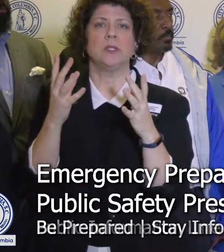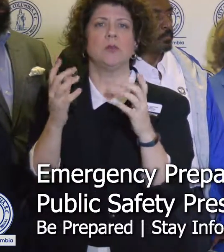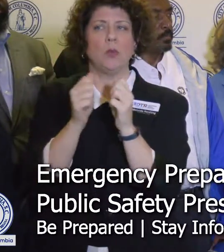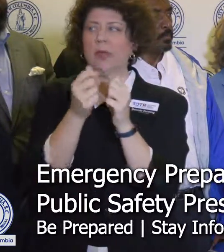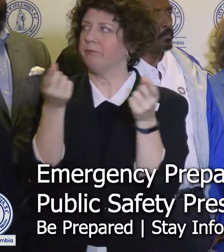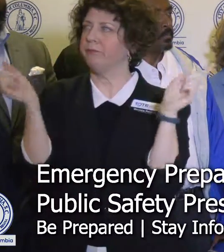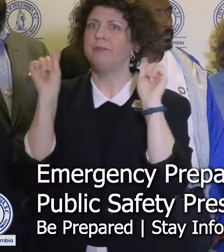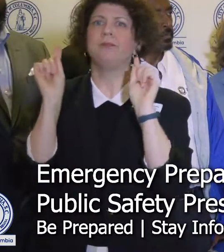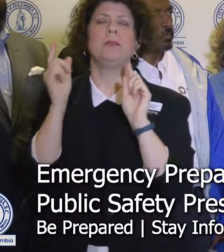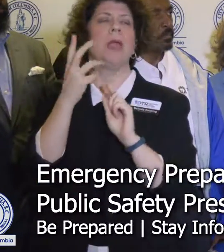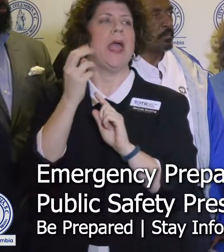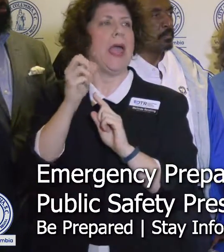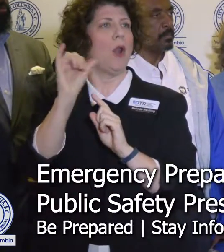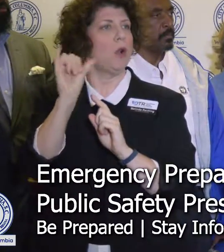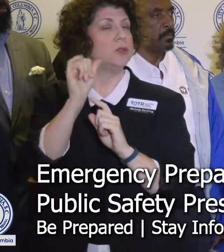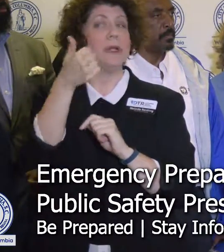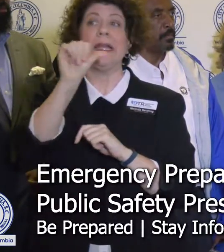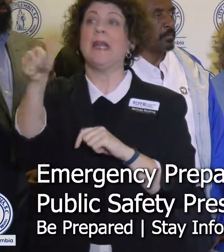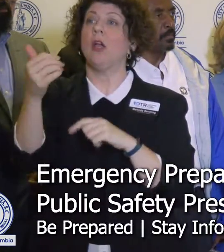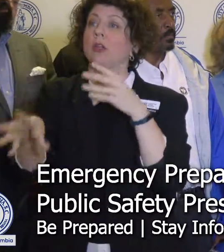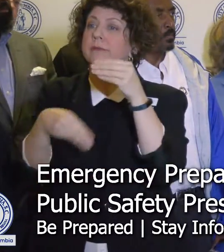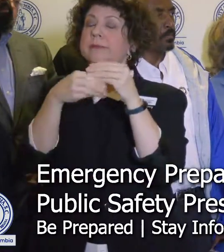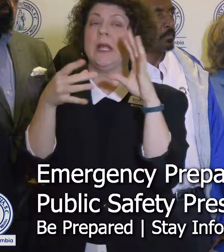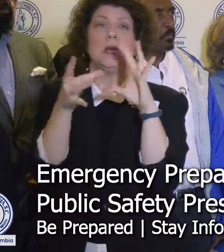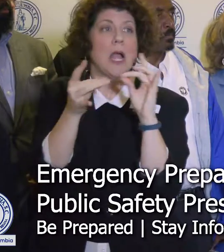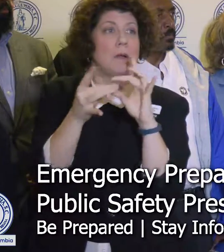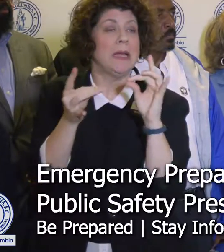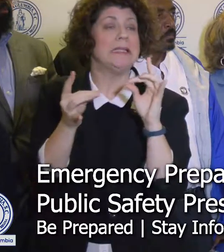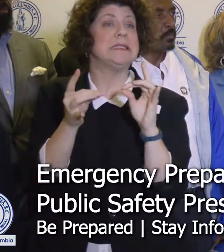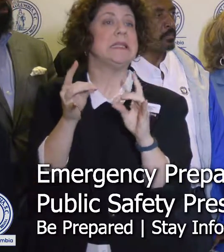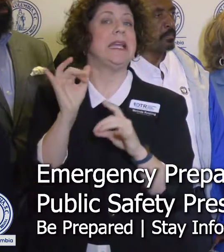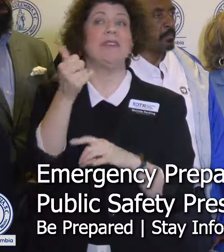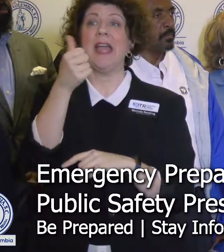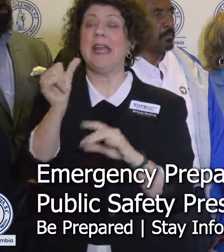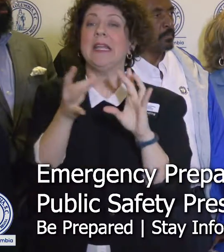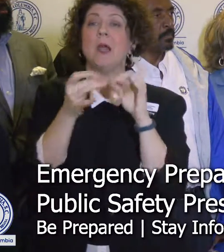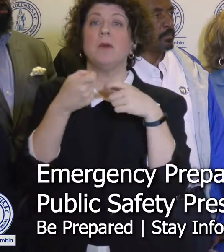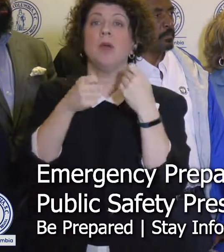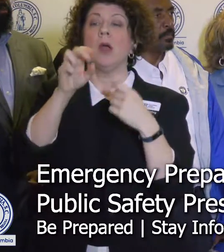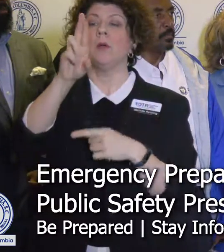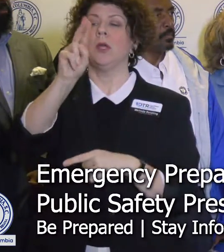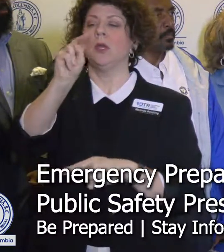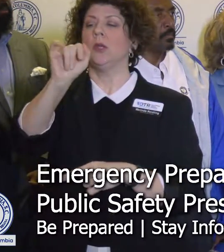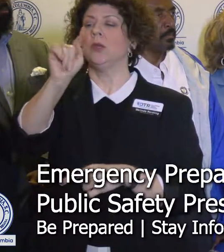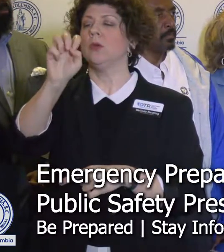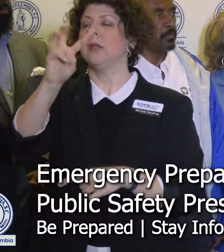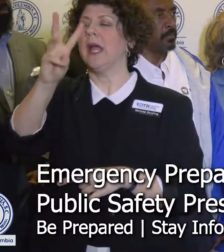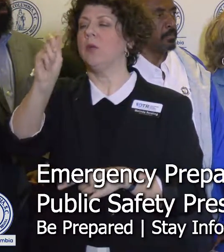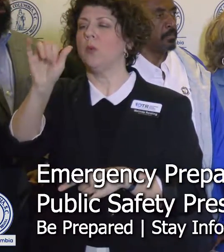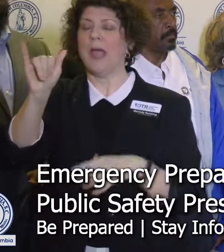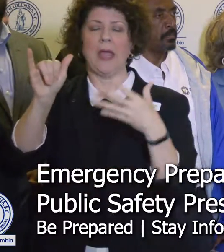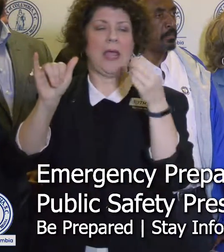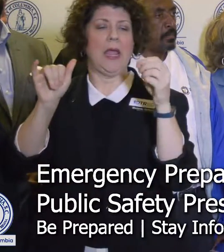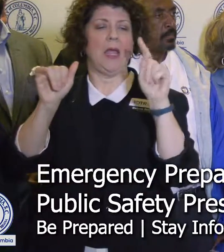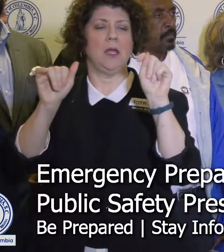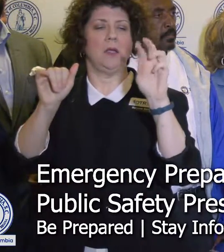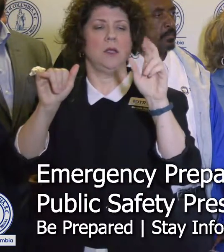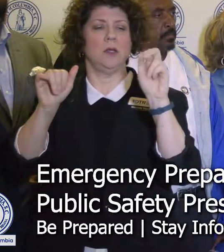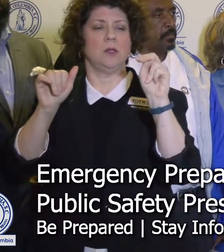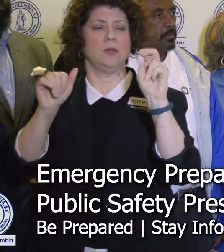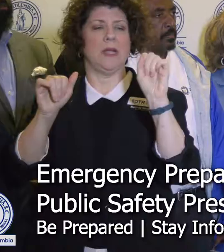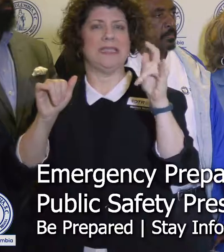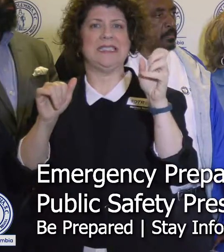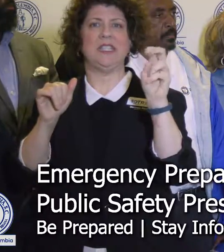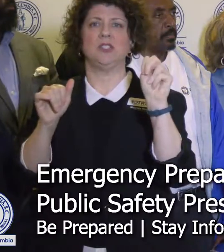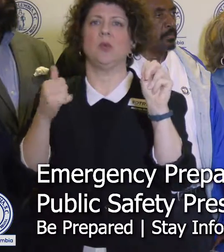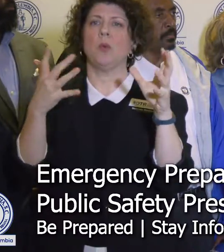officials, and then any other additional comments, particularly from the United Way of the Midlands and transitions, because we wanted to address any